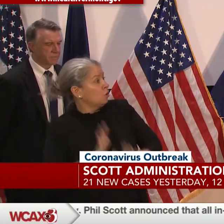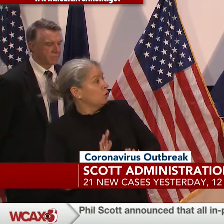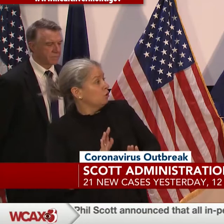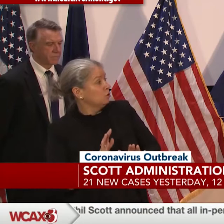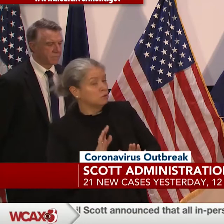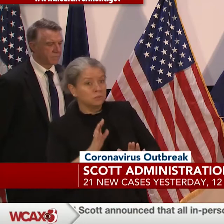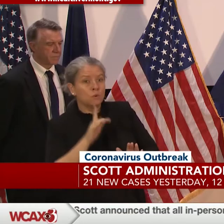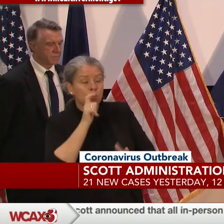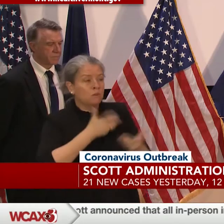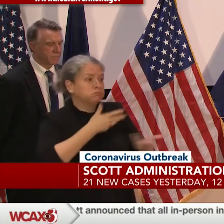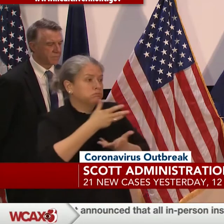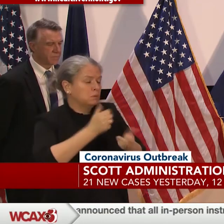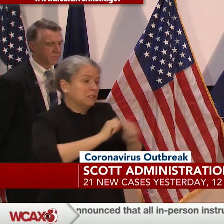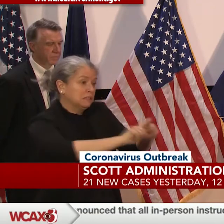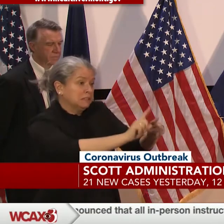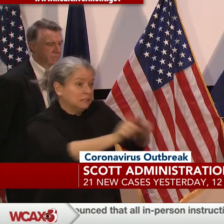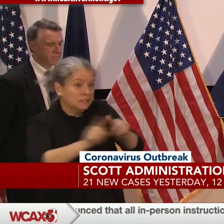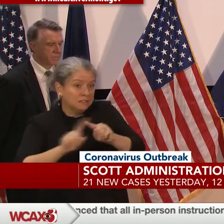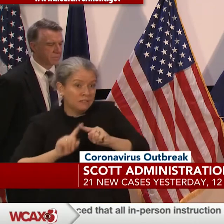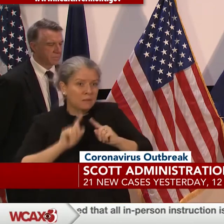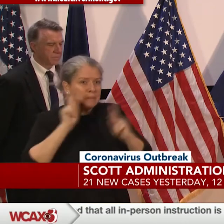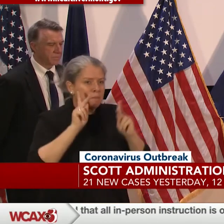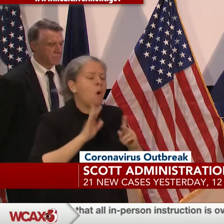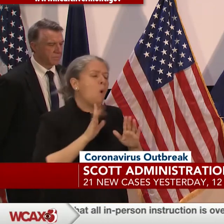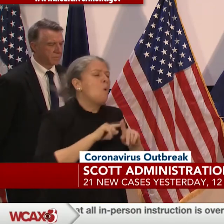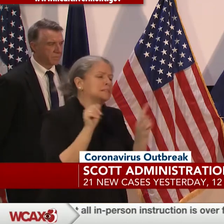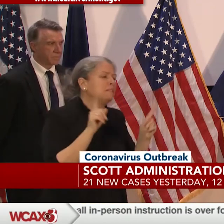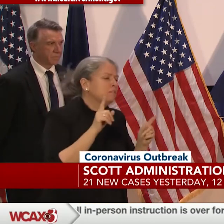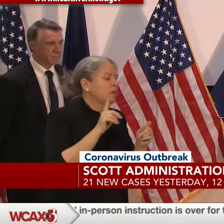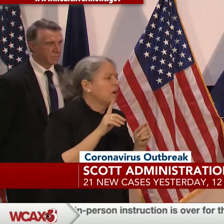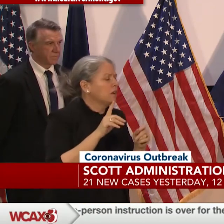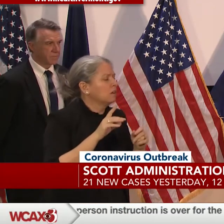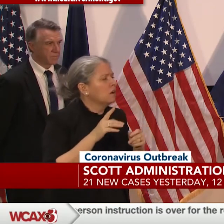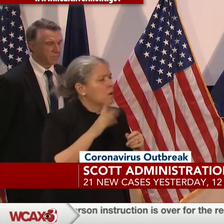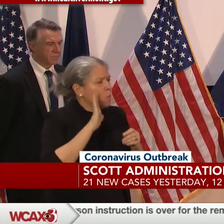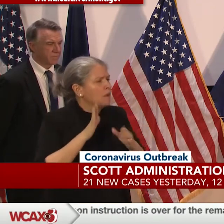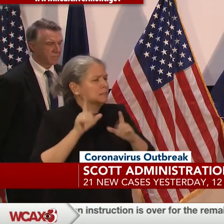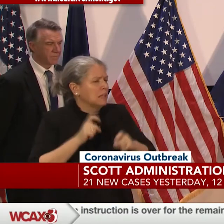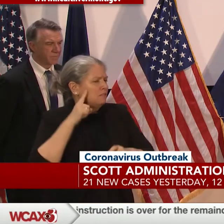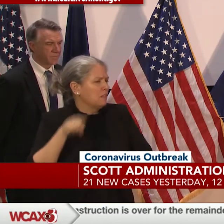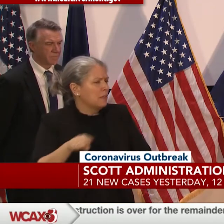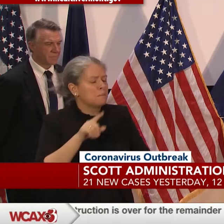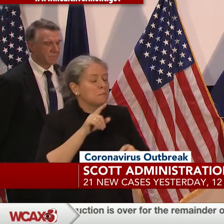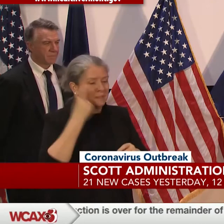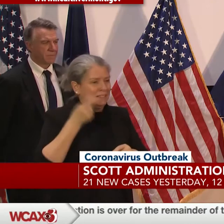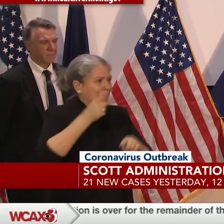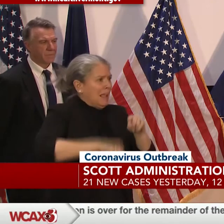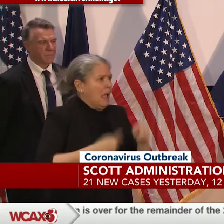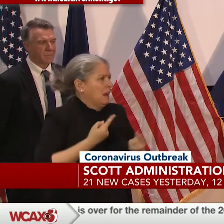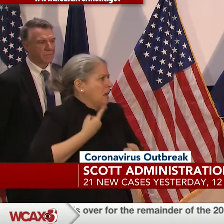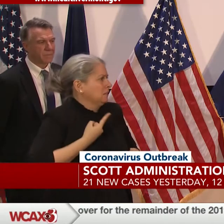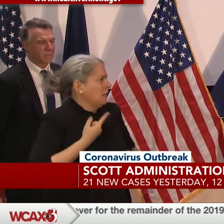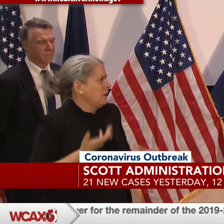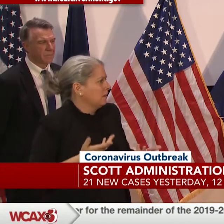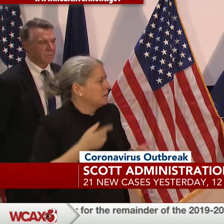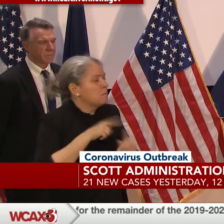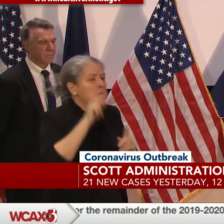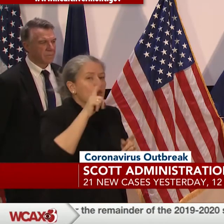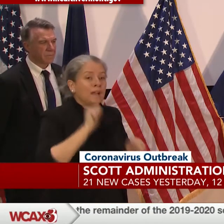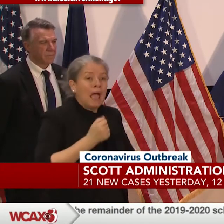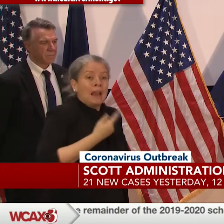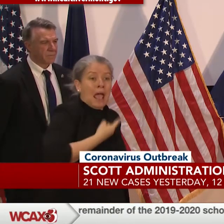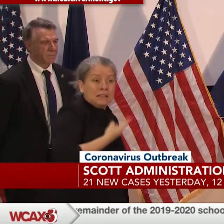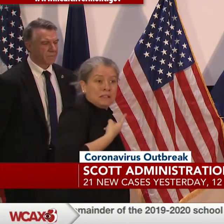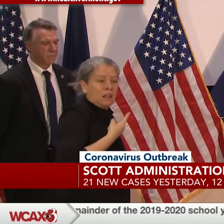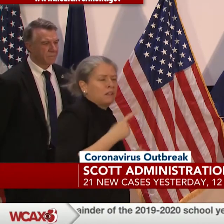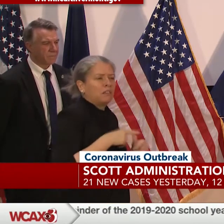living situation, that becomes a bit of a different equation. But in this situation, that's really what's happened. So there's